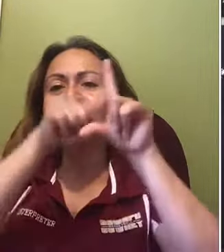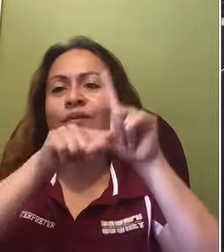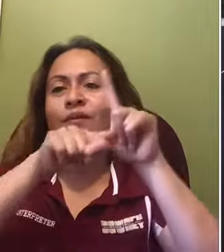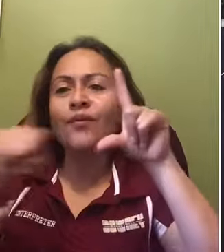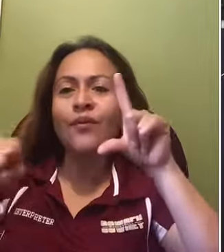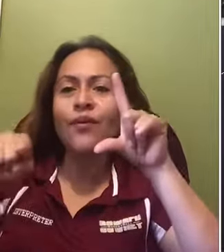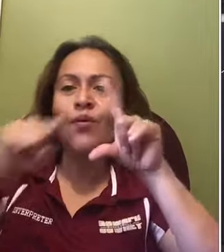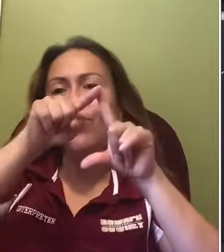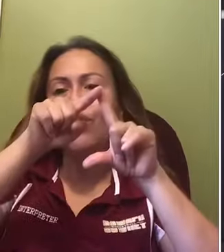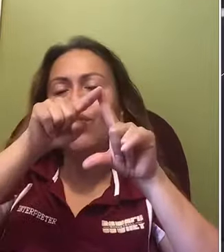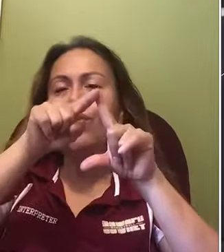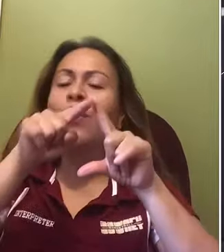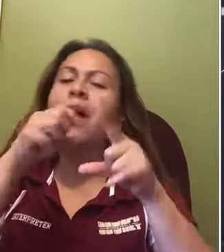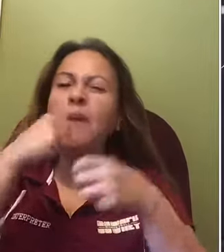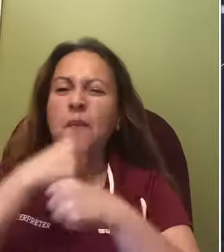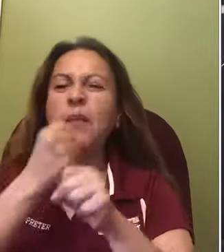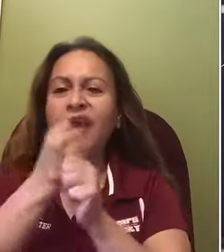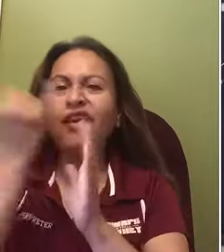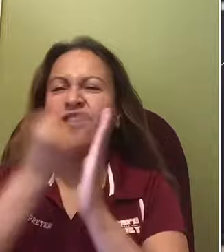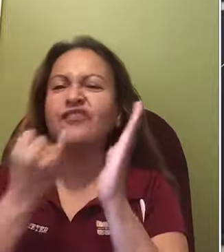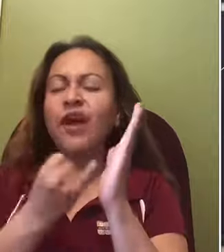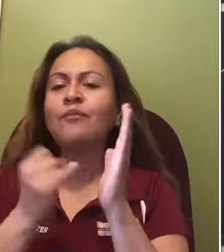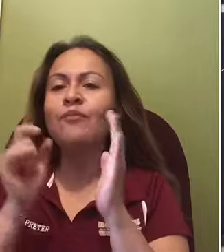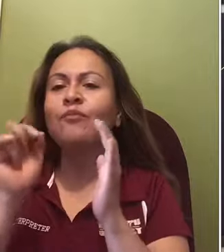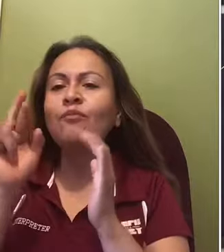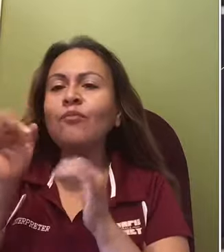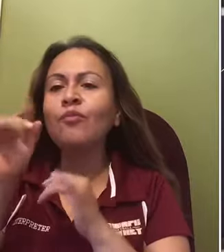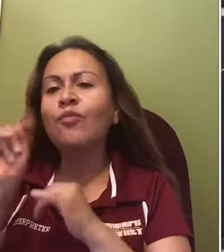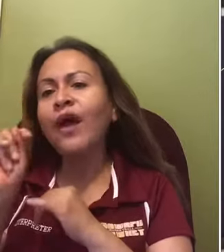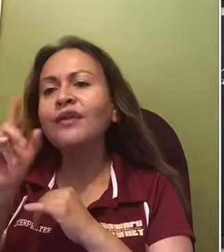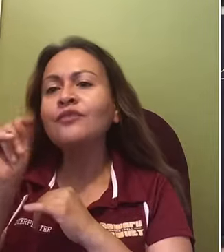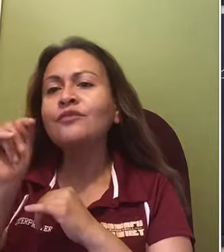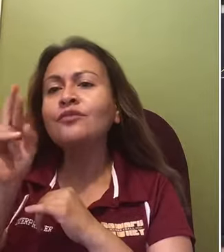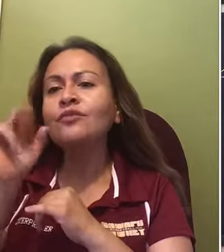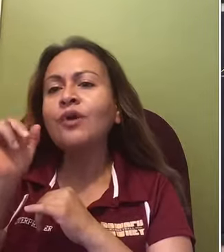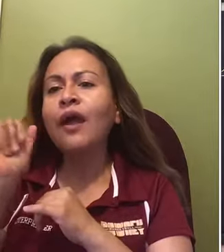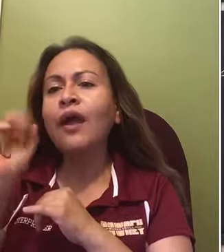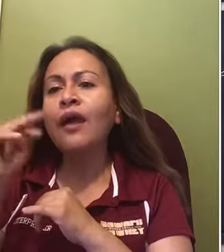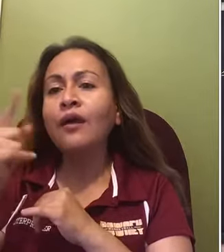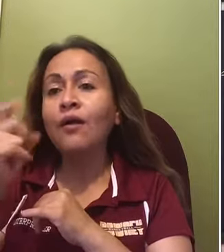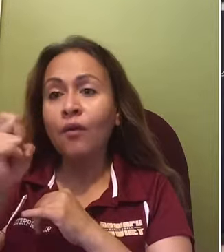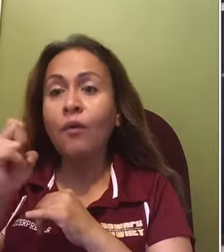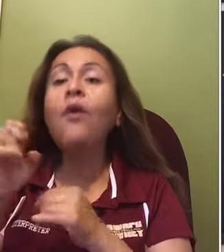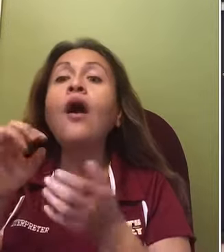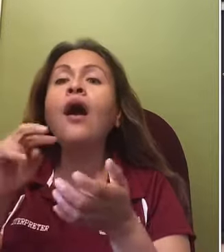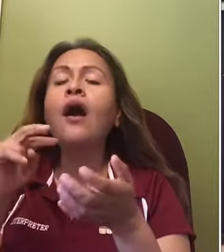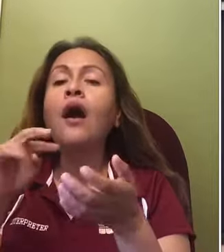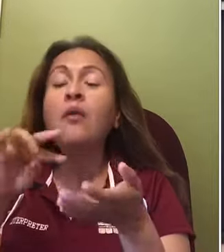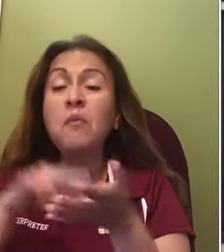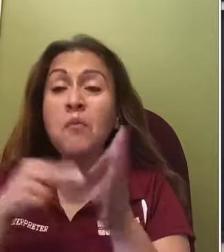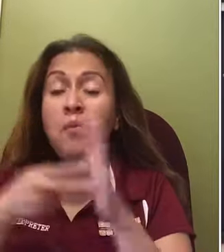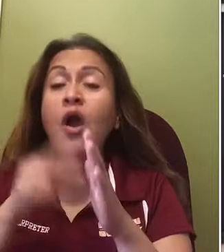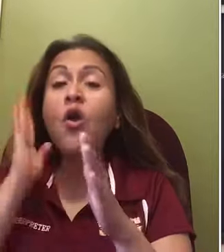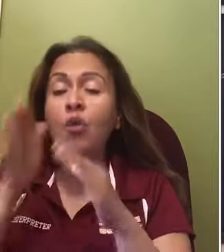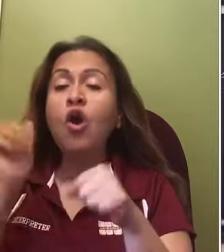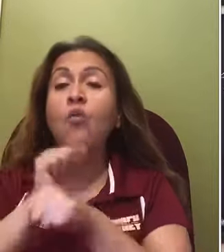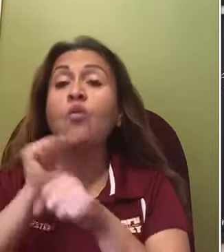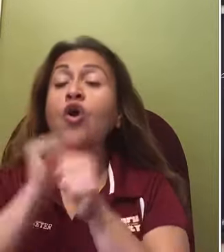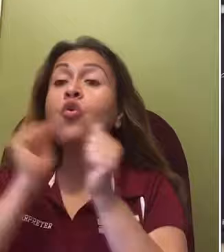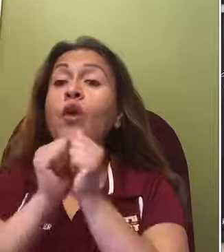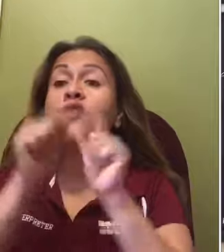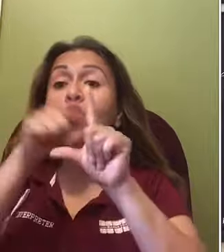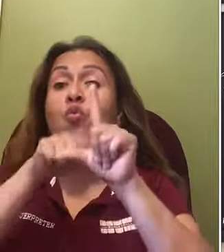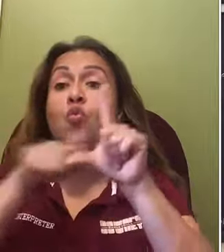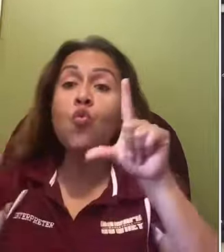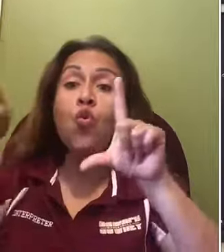triangles. Let's construct ourselves some right triangles. And I want to be very clear, the way I've defined it so far, this will only work in right triangles. So if you're